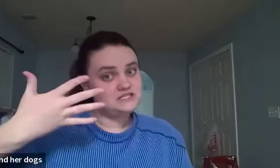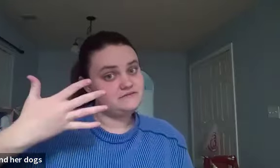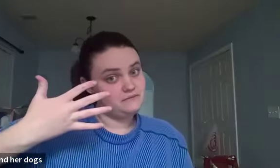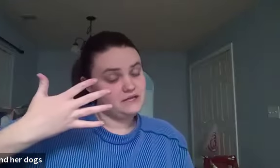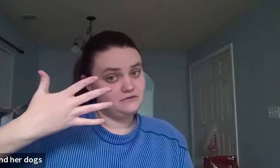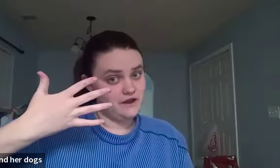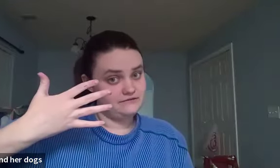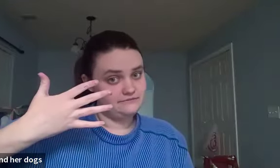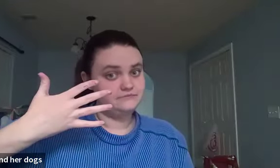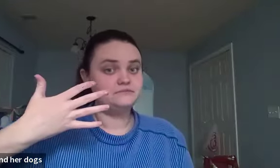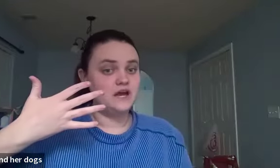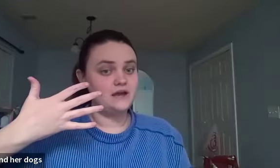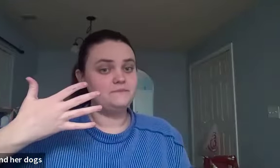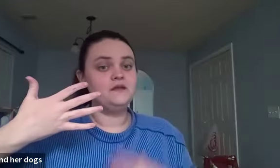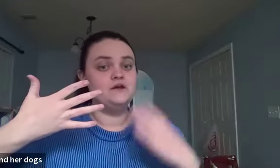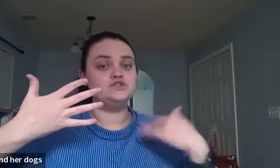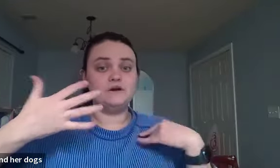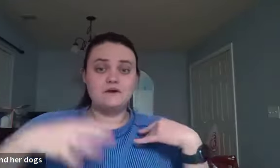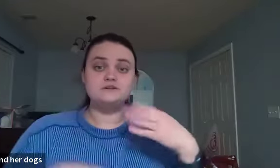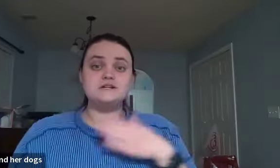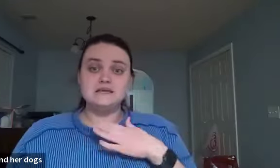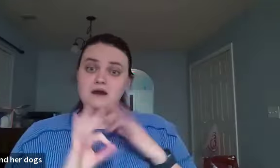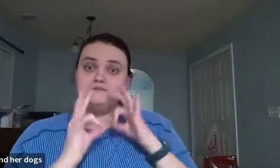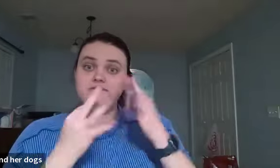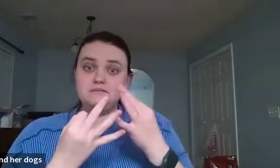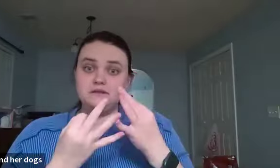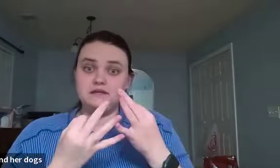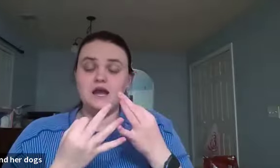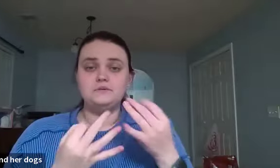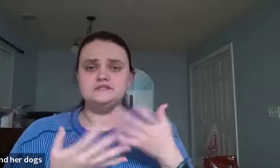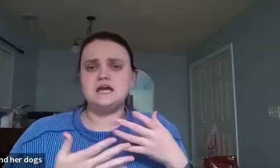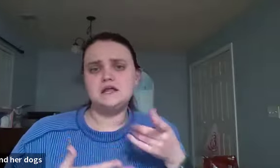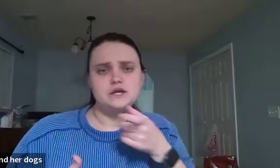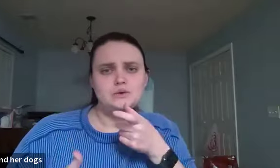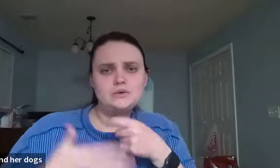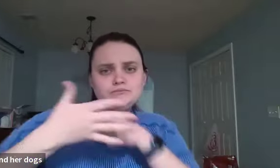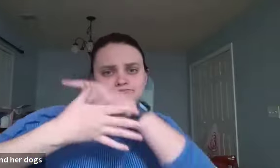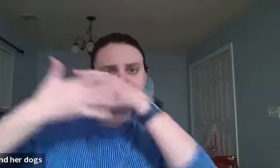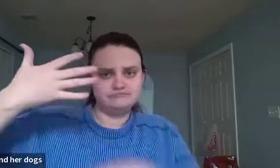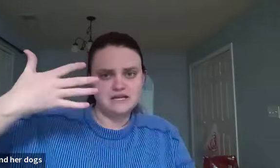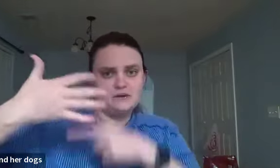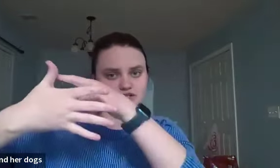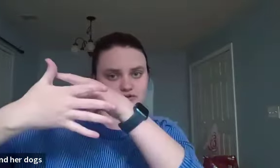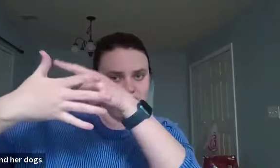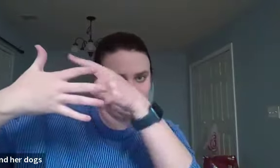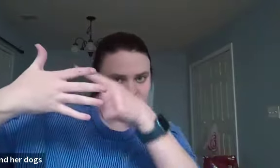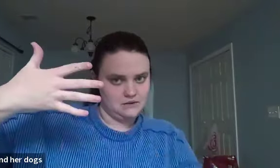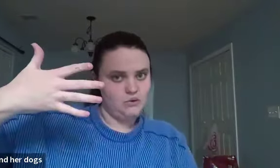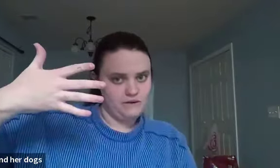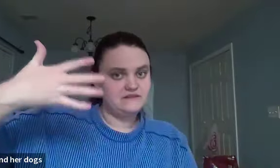just the plain old 5. Okay. So if I were going to say my family, I would say like who, I would do this. Like I would point